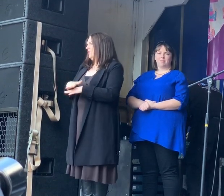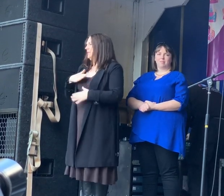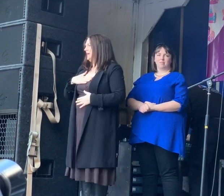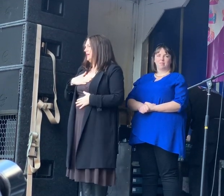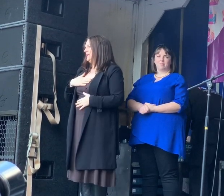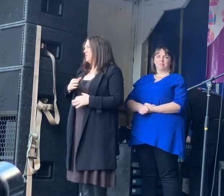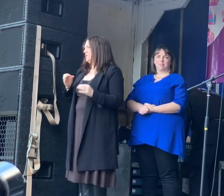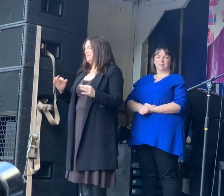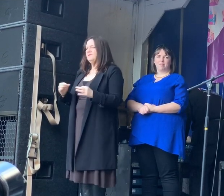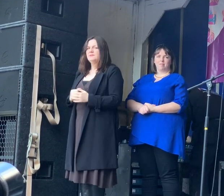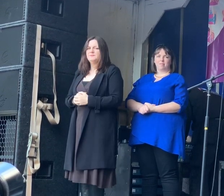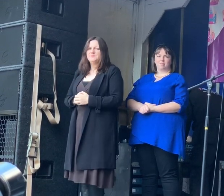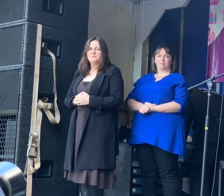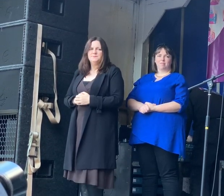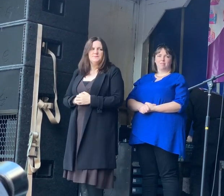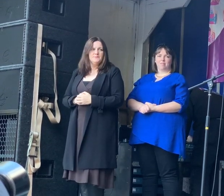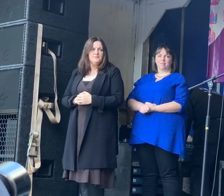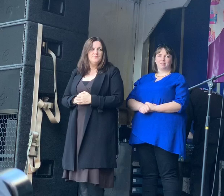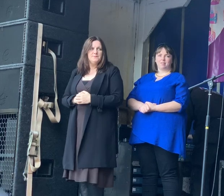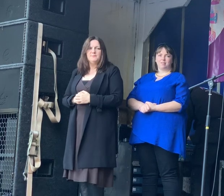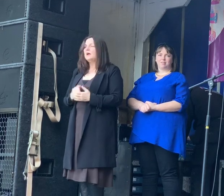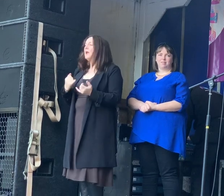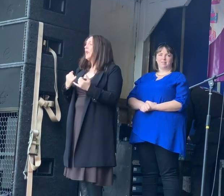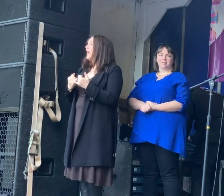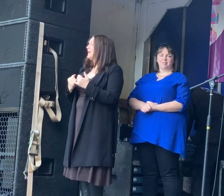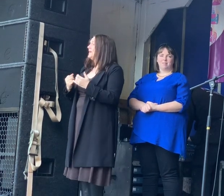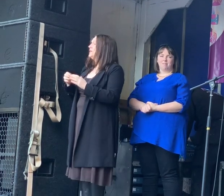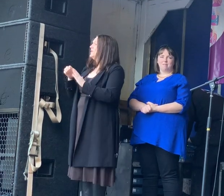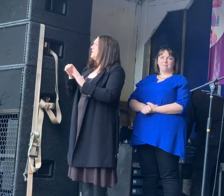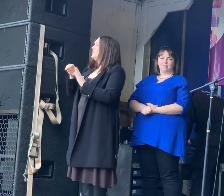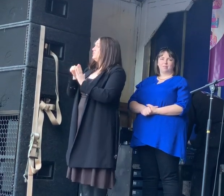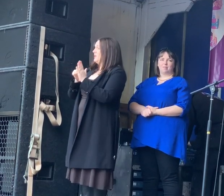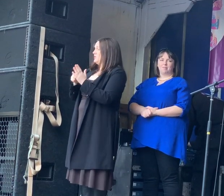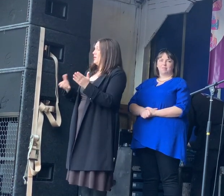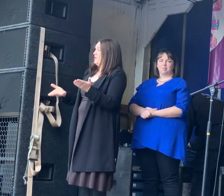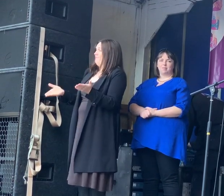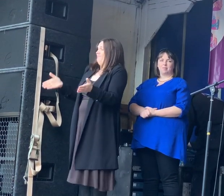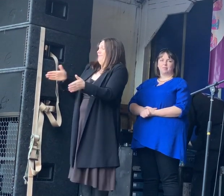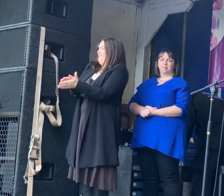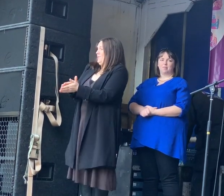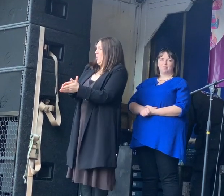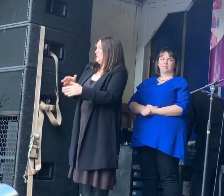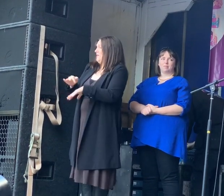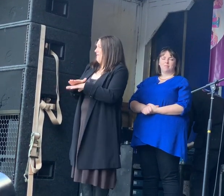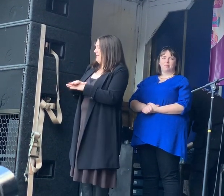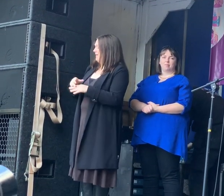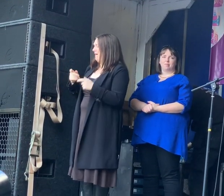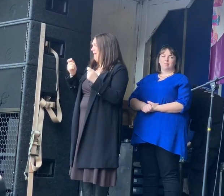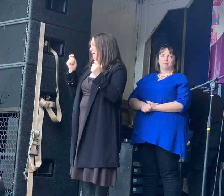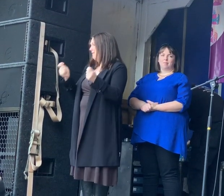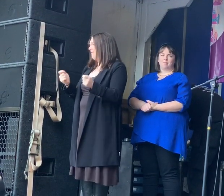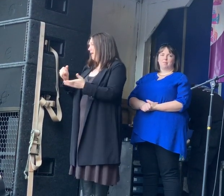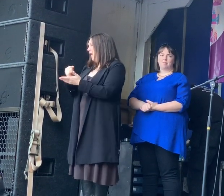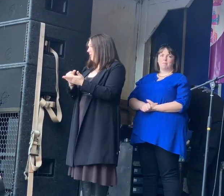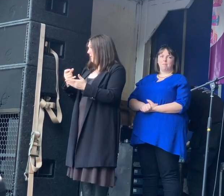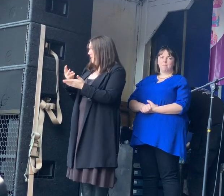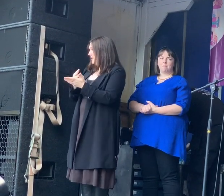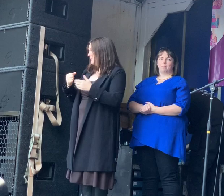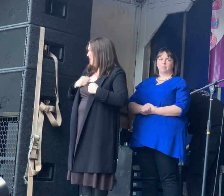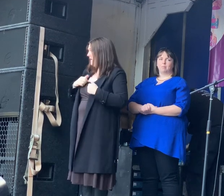it's just wonderful. It's like closing a chapter of a horrible part of my life personally,